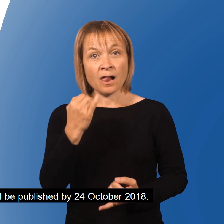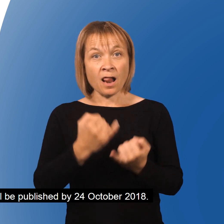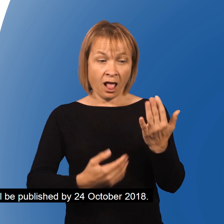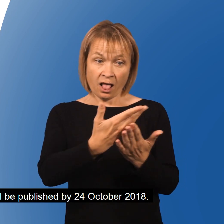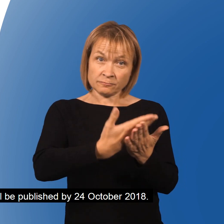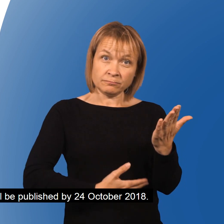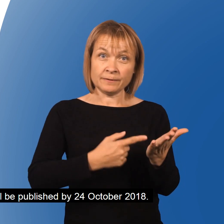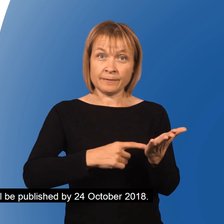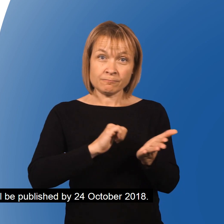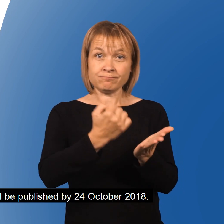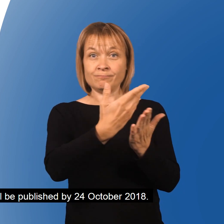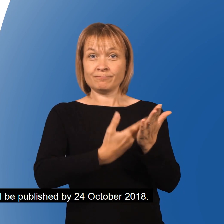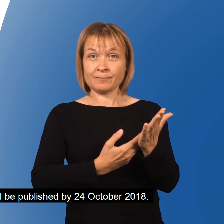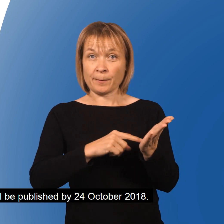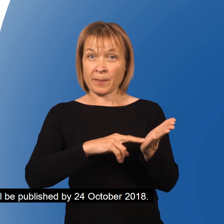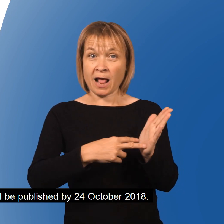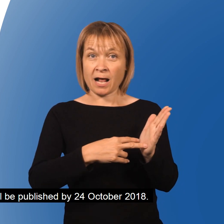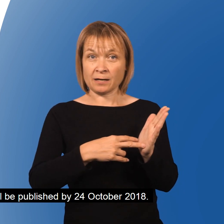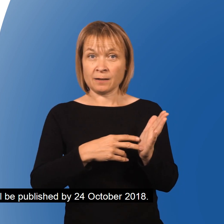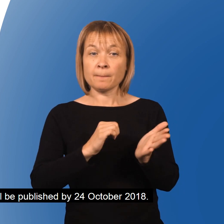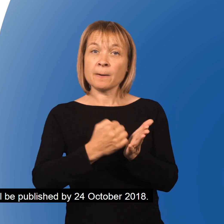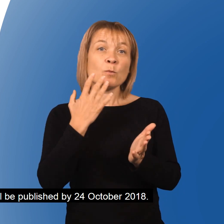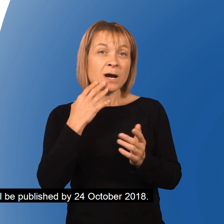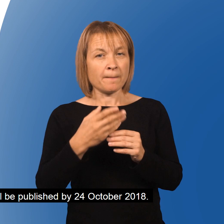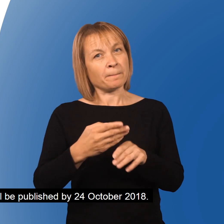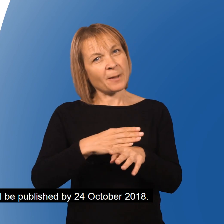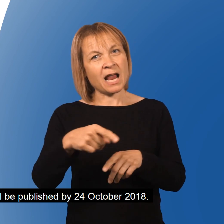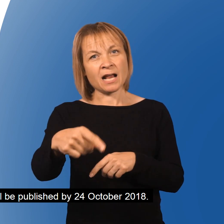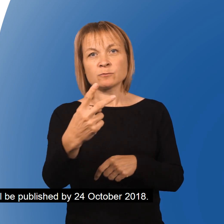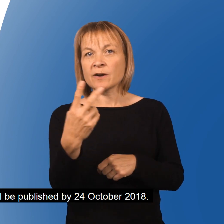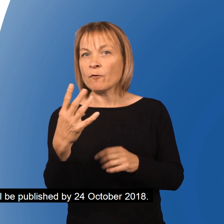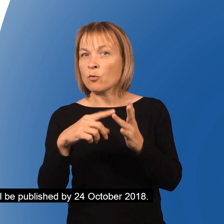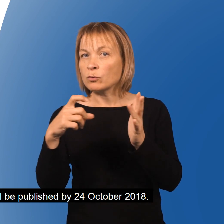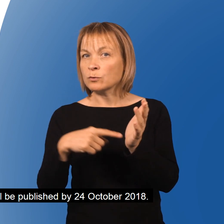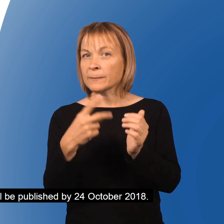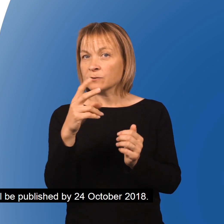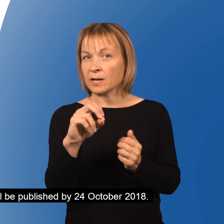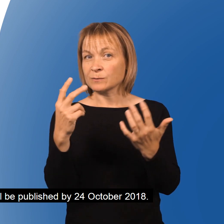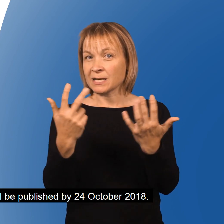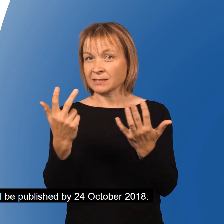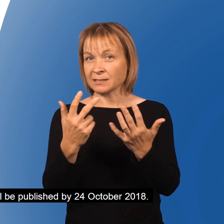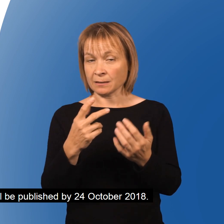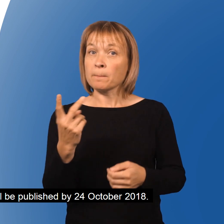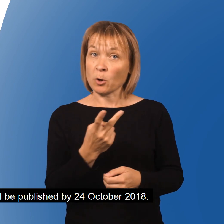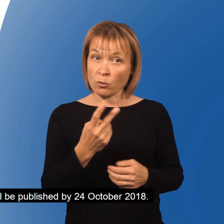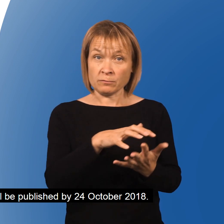Final version of the plan will be published by 24th of October 2018 in English and BSL.